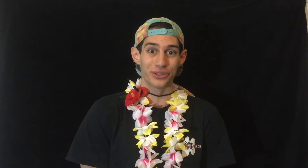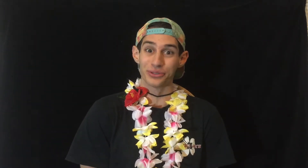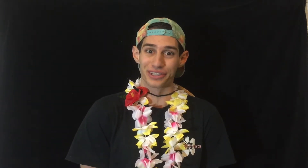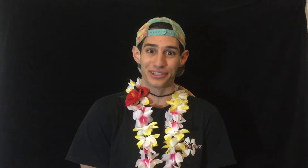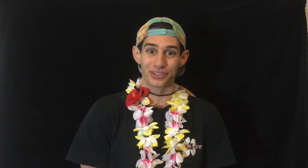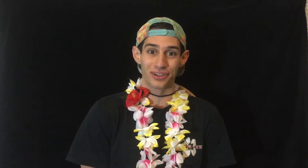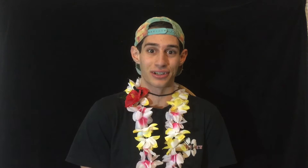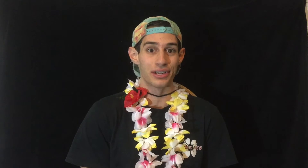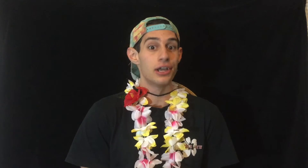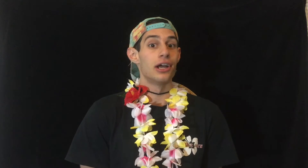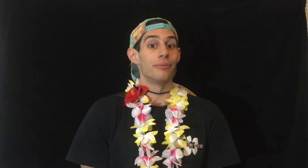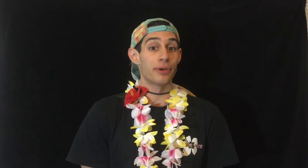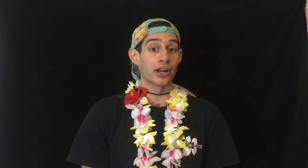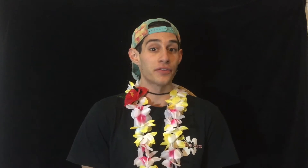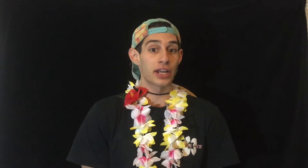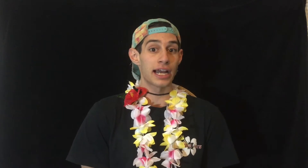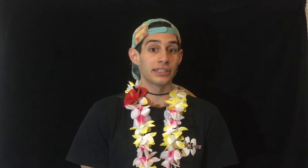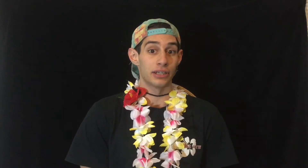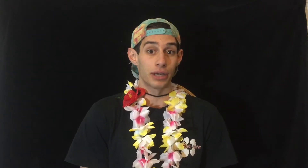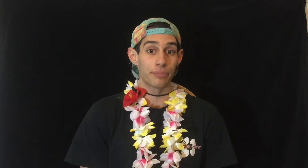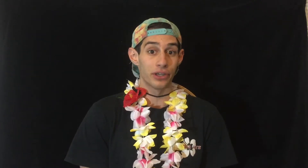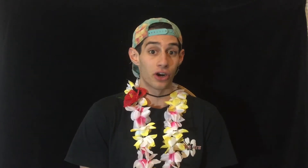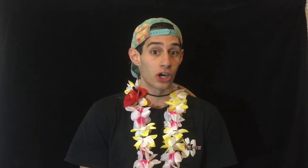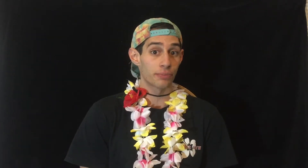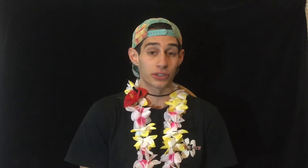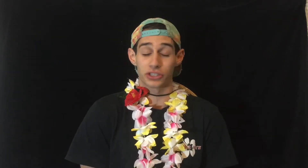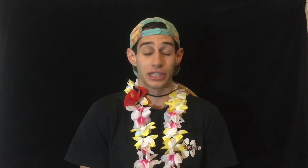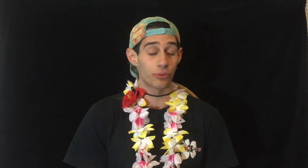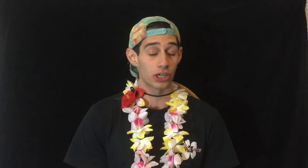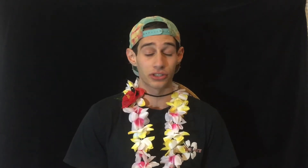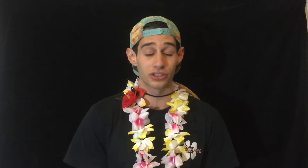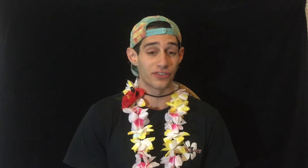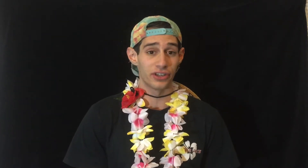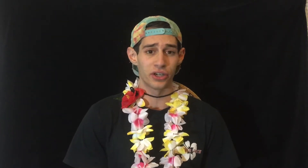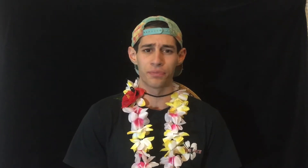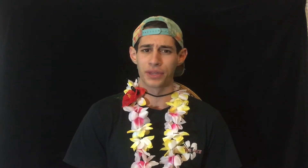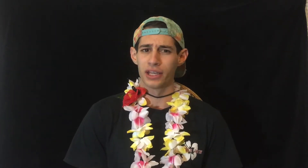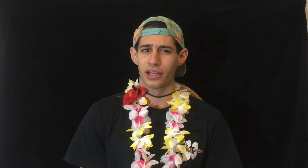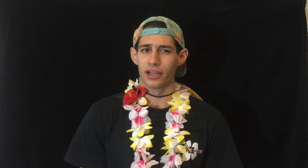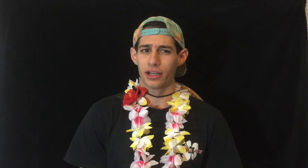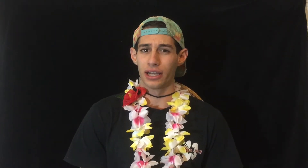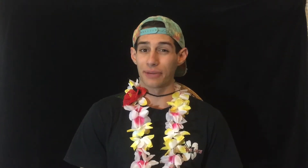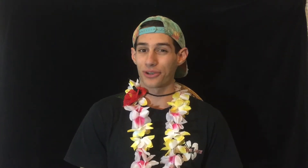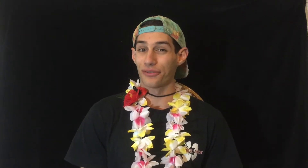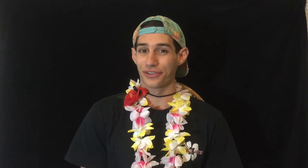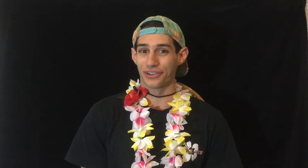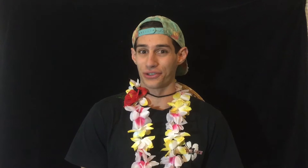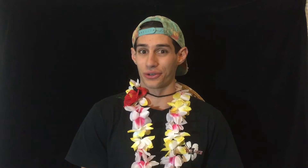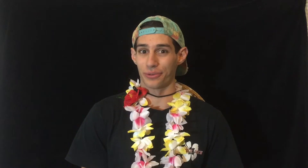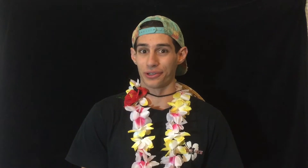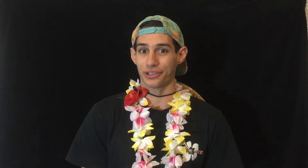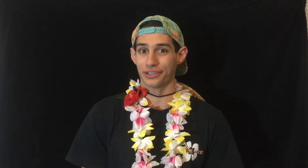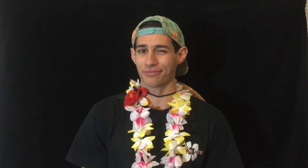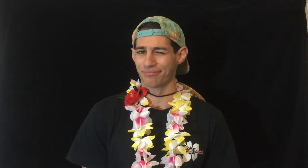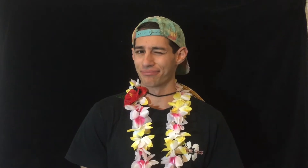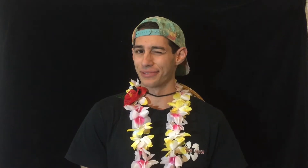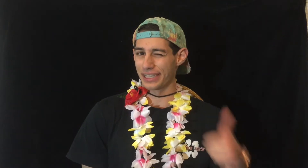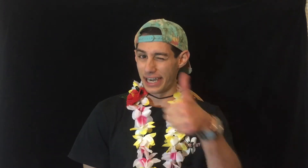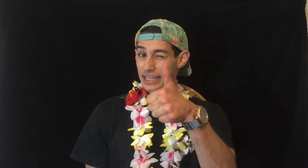using in this song. I'm proud of you guys. It might be hard, but just keep watching this video, and I'm confident in your abilities. You got